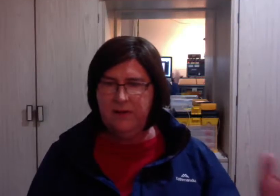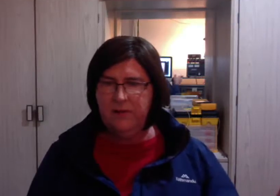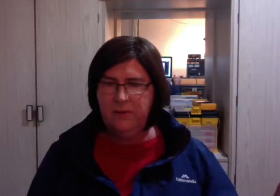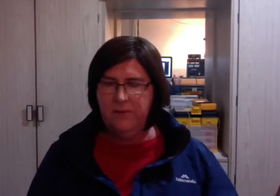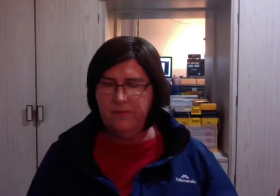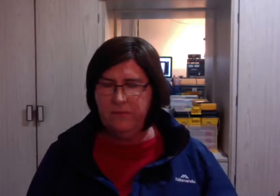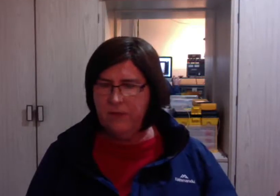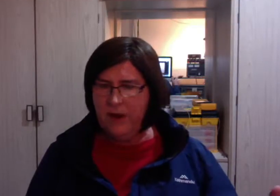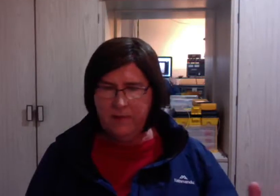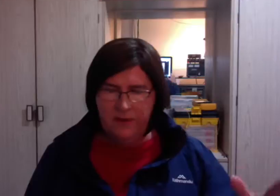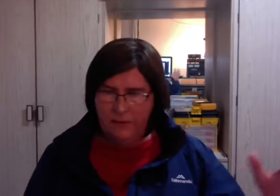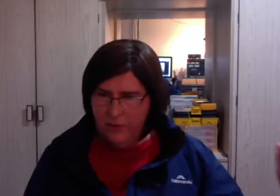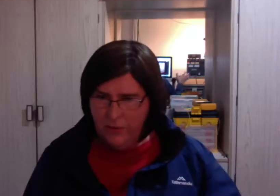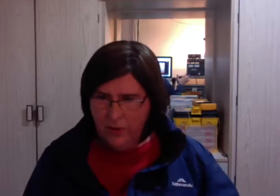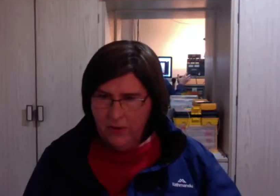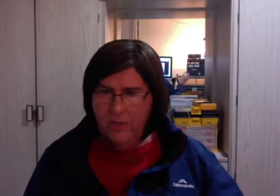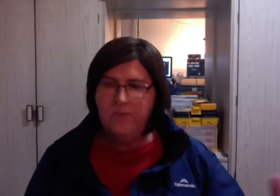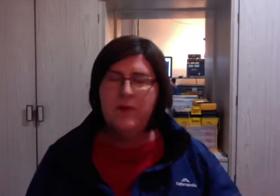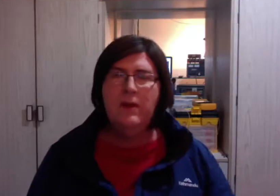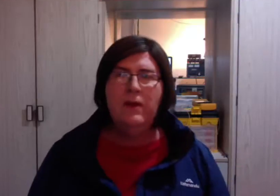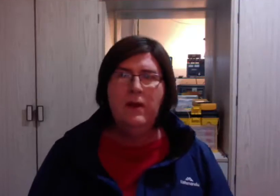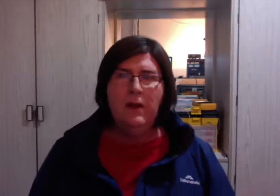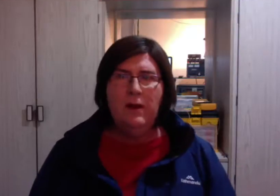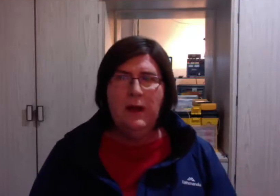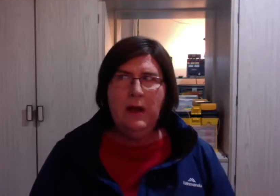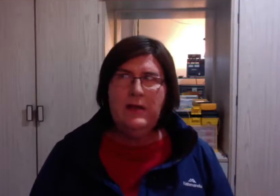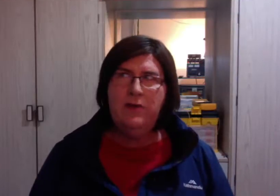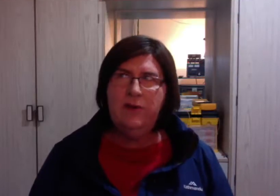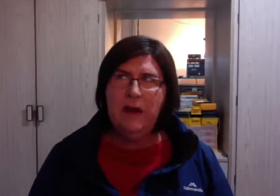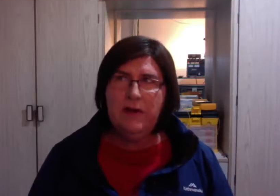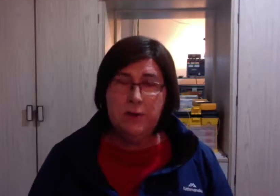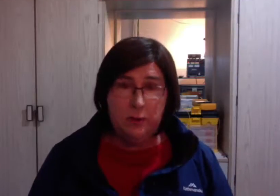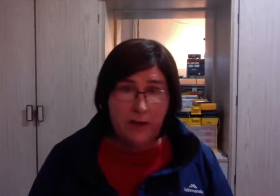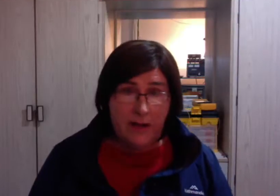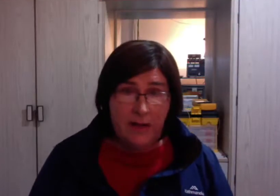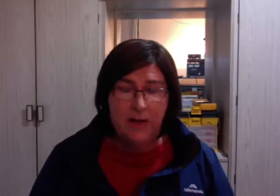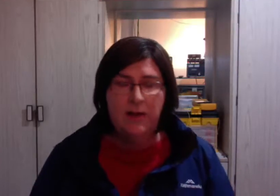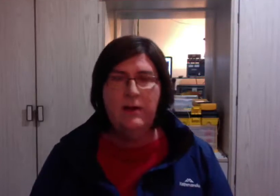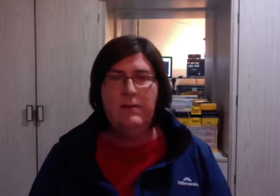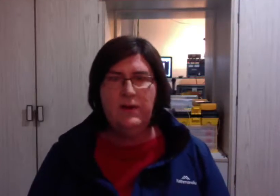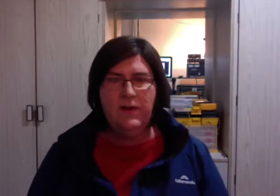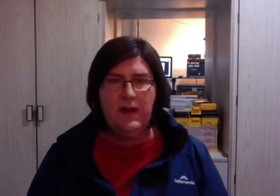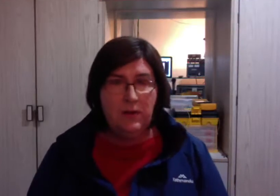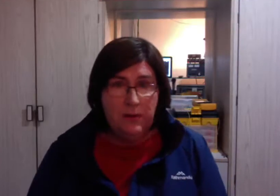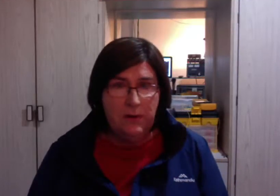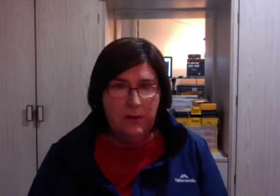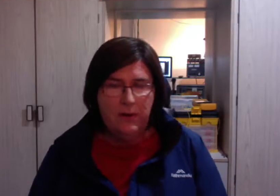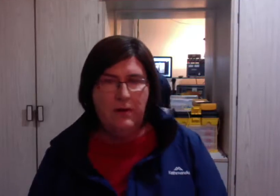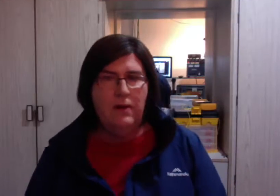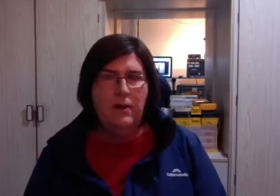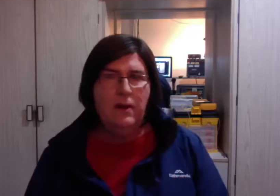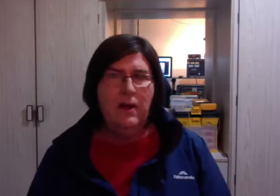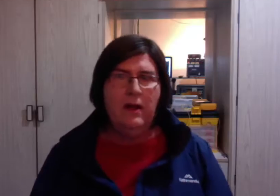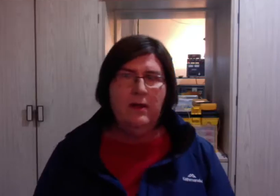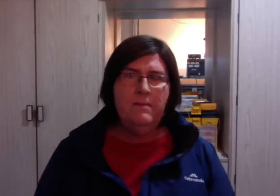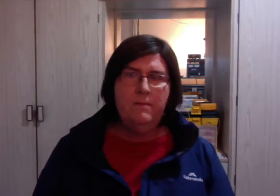diesel, you know, Nissan Patrol. I used to carry 220 because I could.